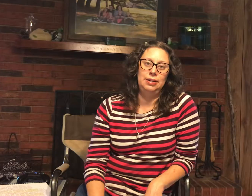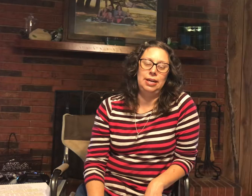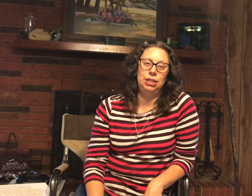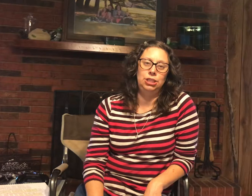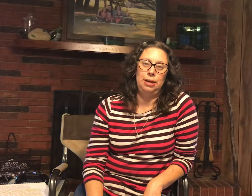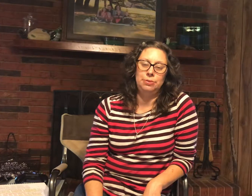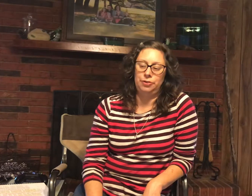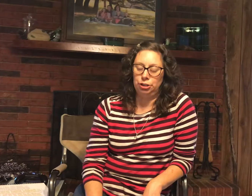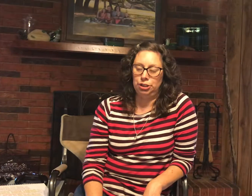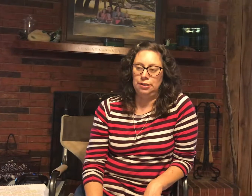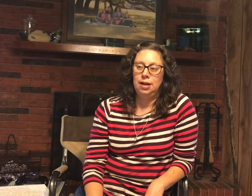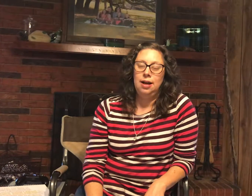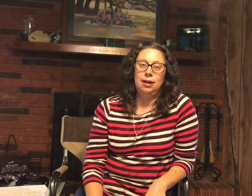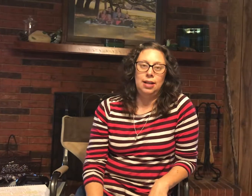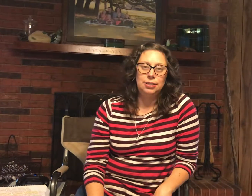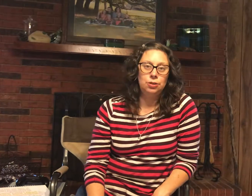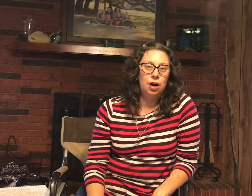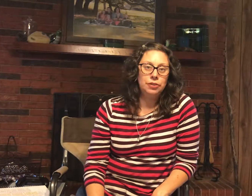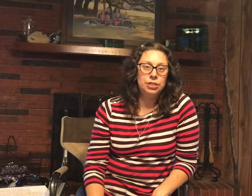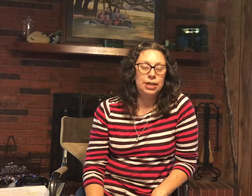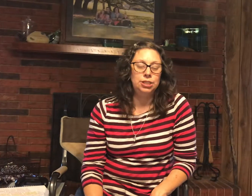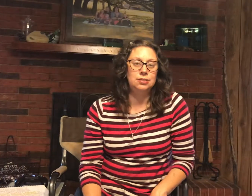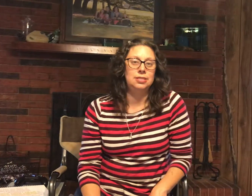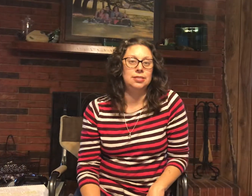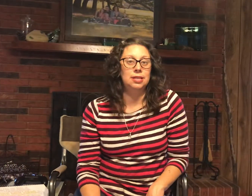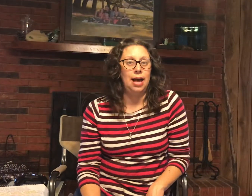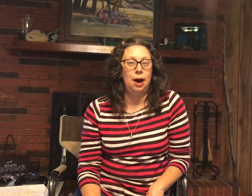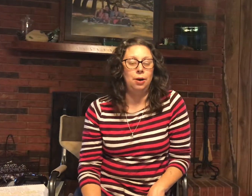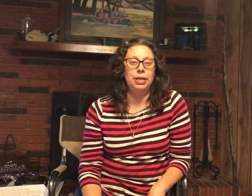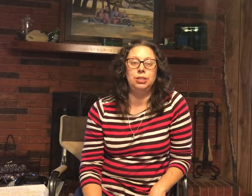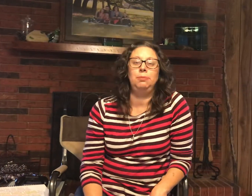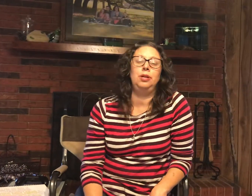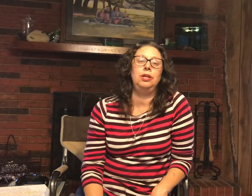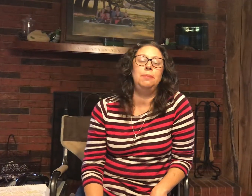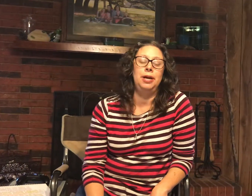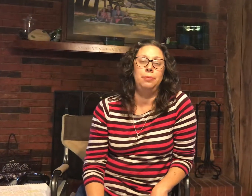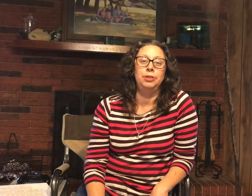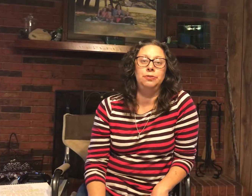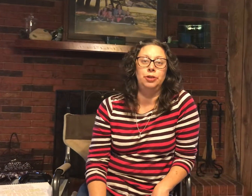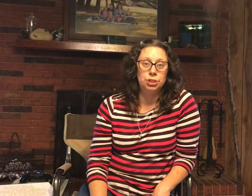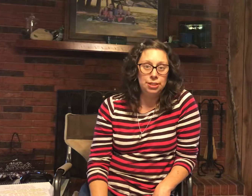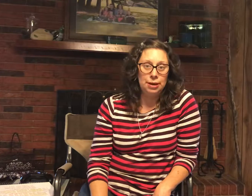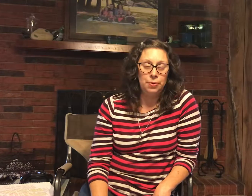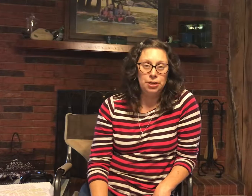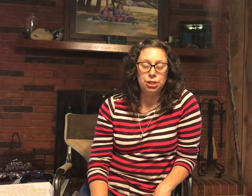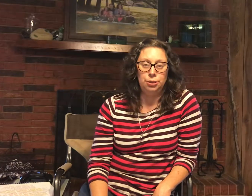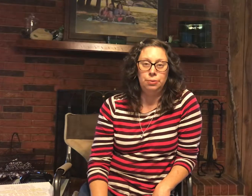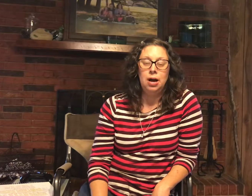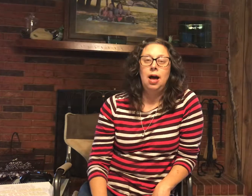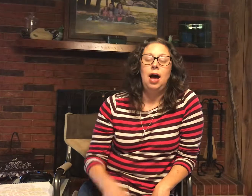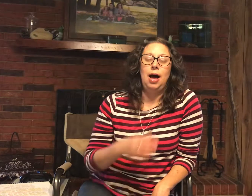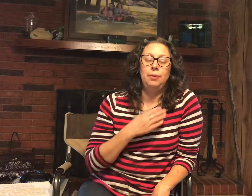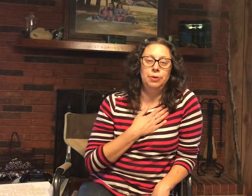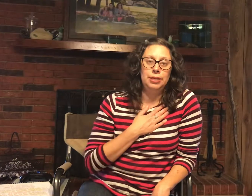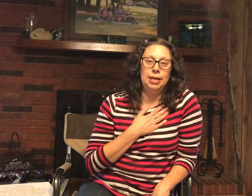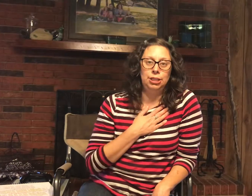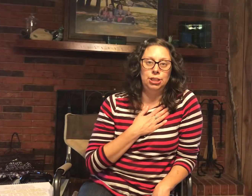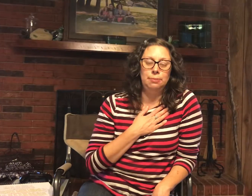King James Version. Classical Conversations does allow each community to pick which version they want to do. I went with King James